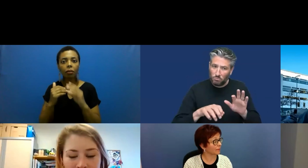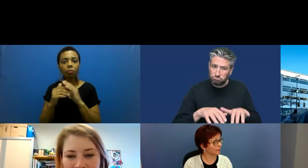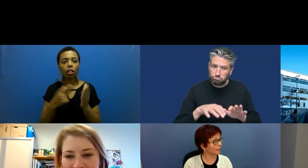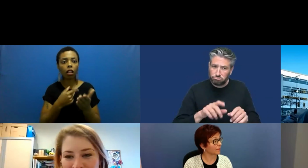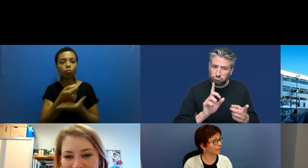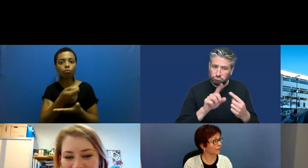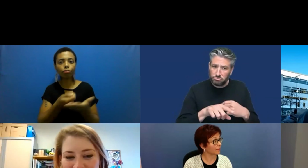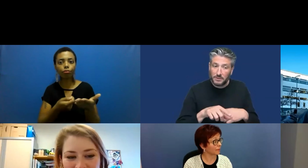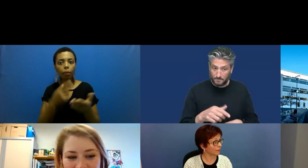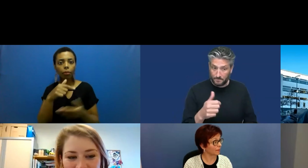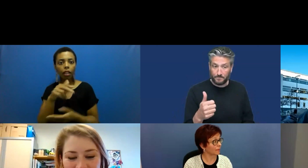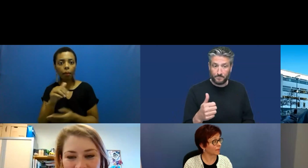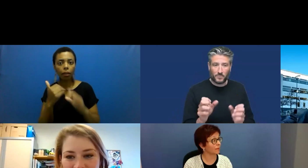now.